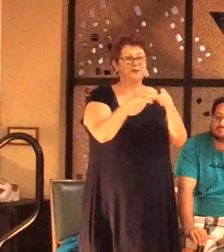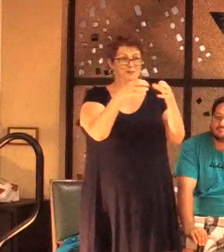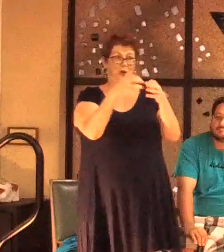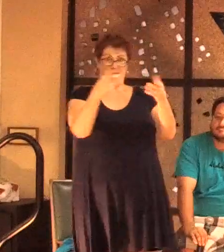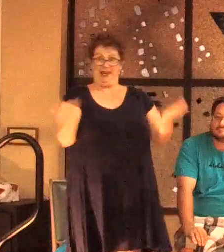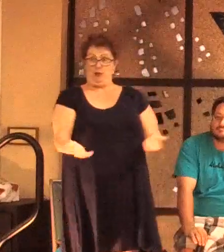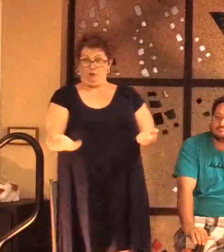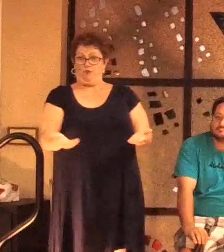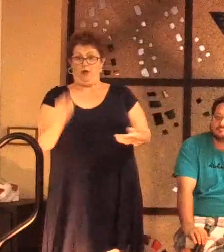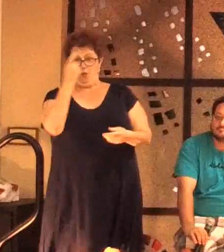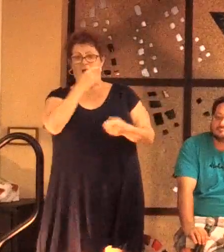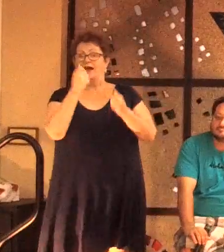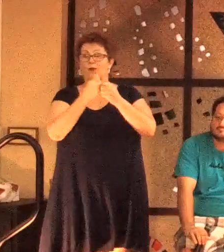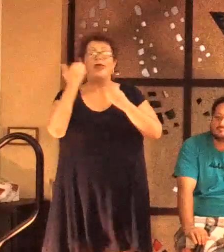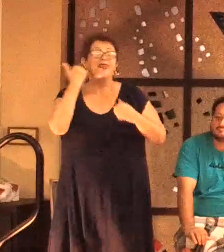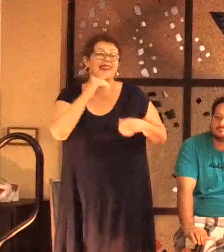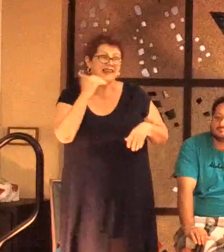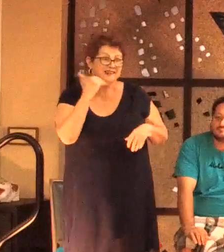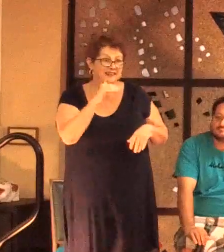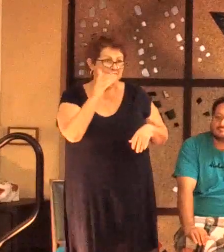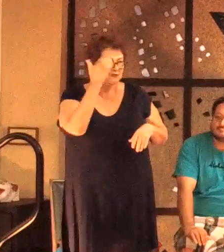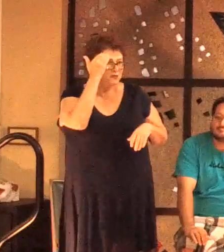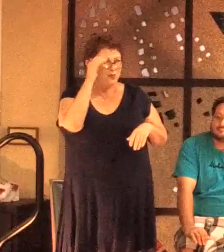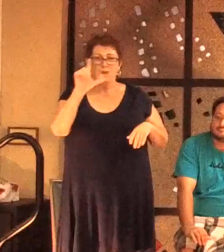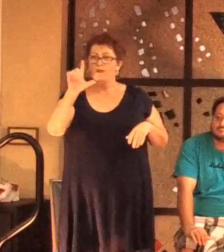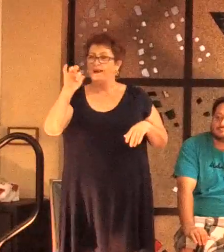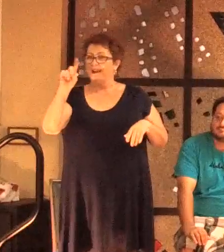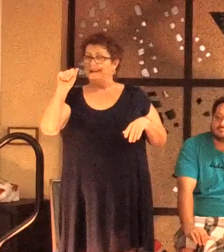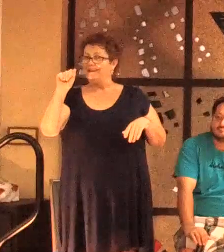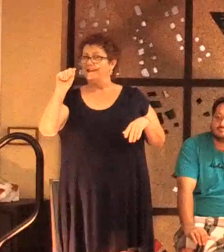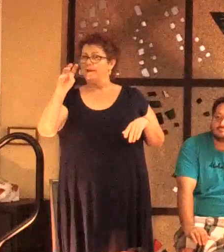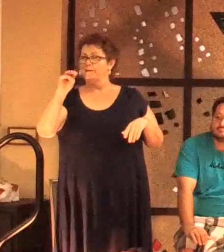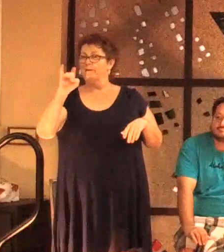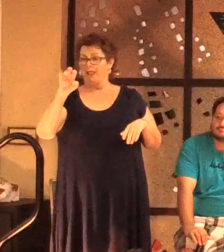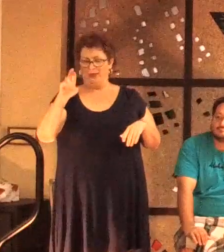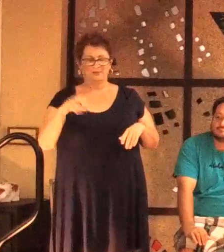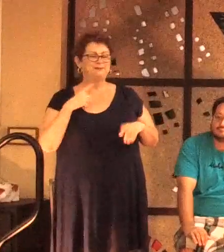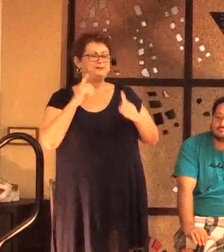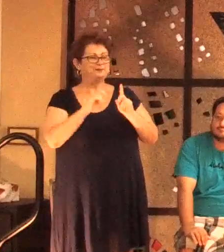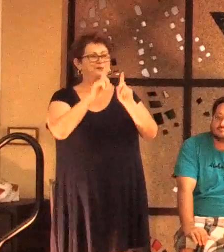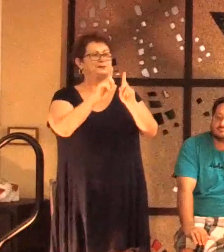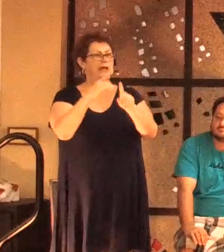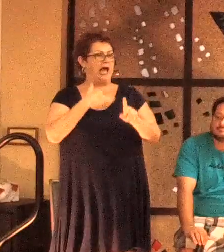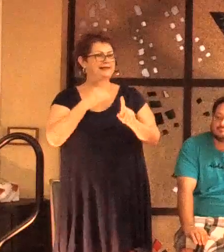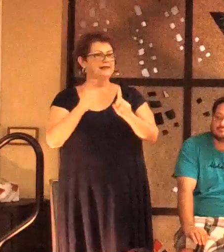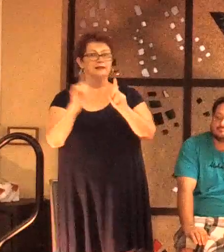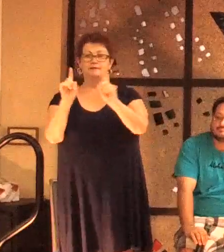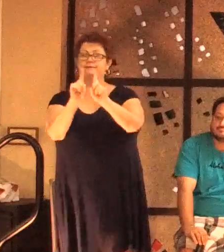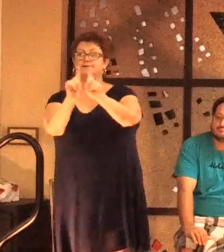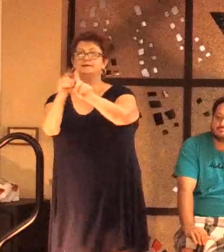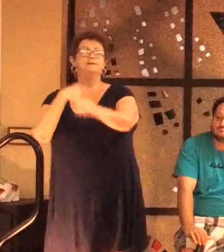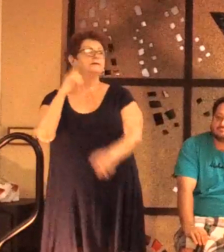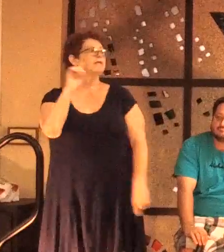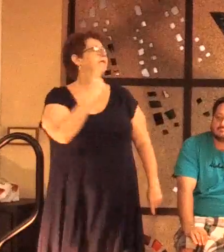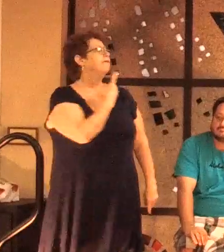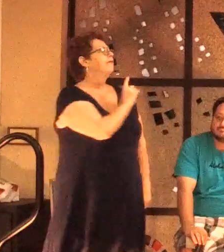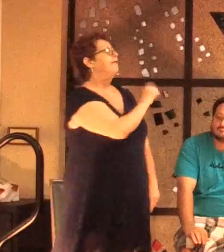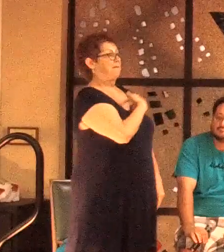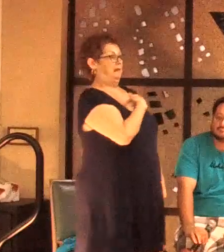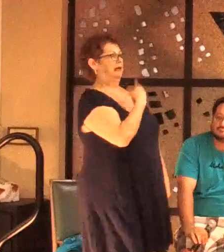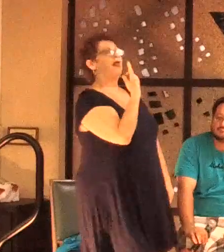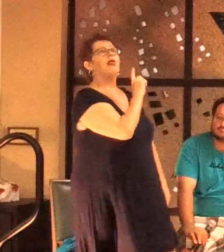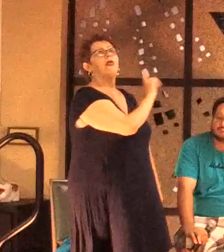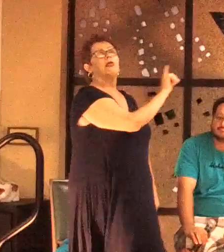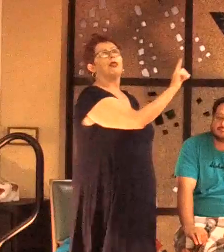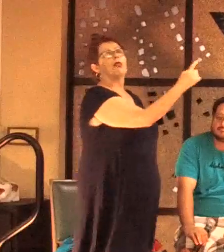my sister, was here in Hawaii with Linda, I don't know if you remember Linda Miller, my sister, we tend to go to